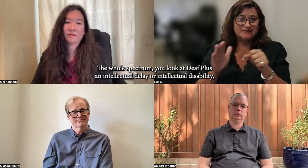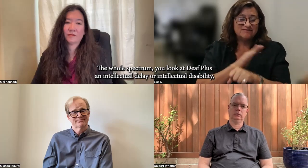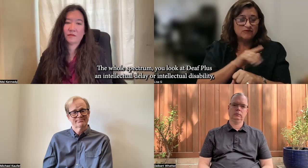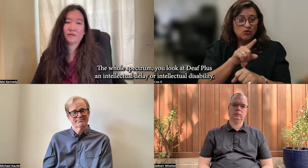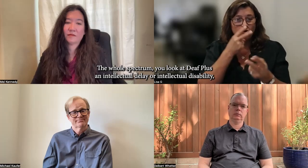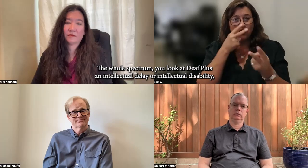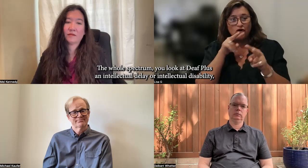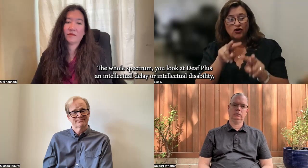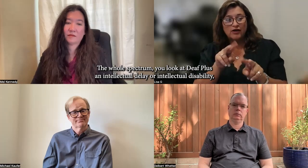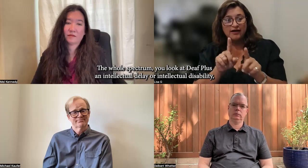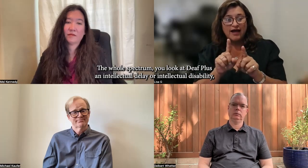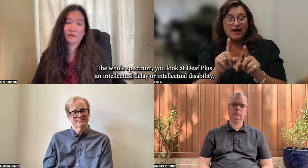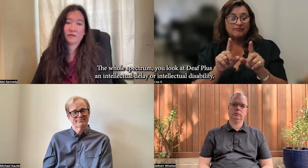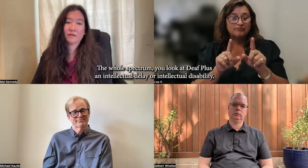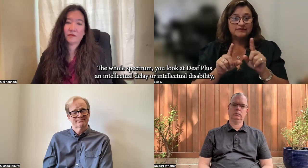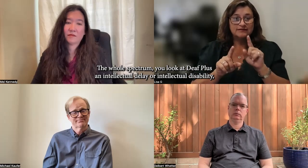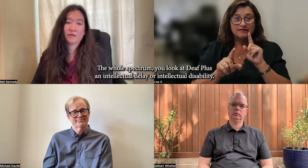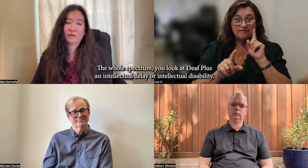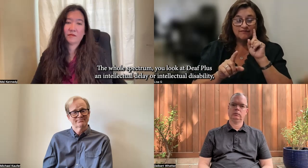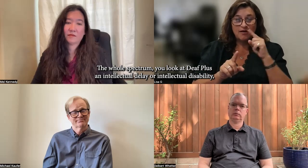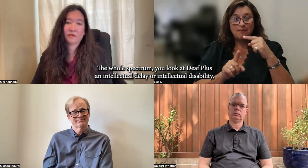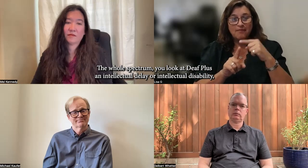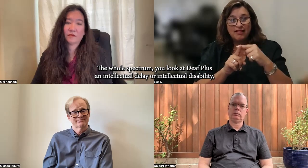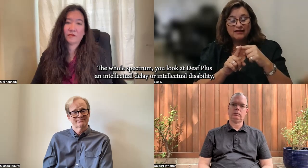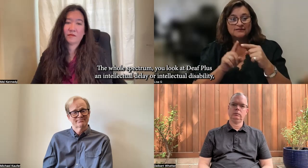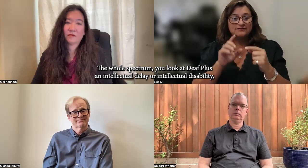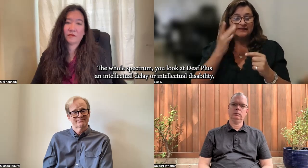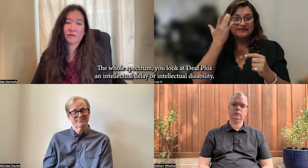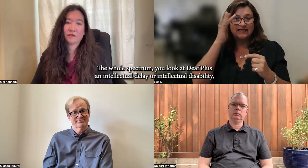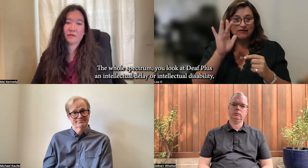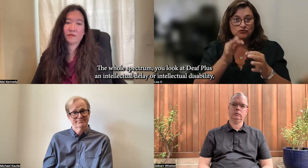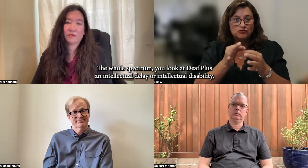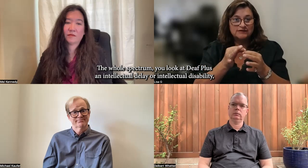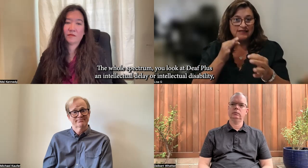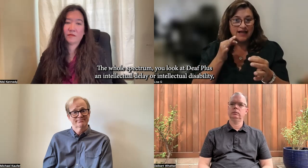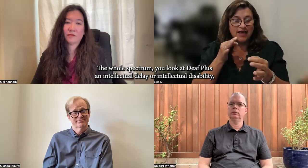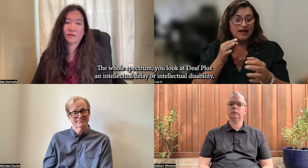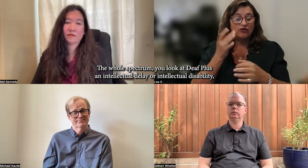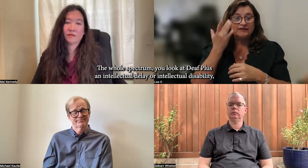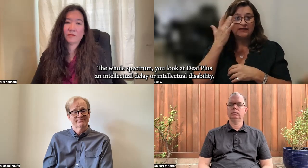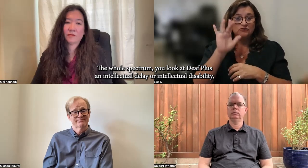plus individuals, the whole spectrum. You look at deaf plus and intellectual delay or intellectual disability,